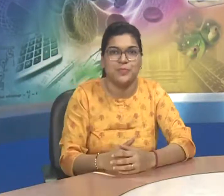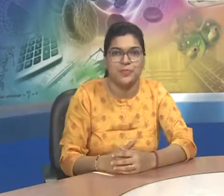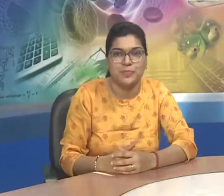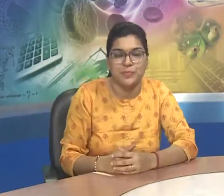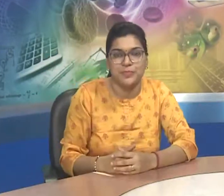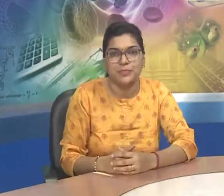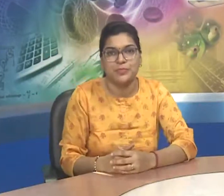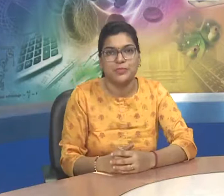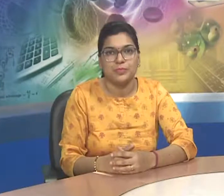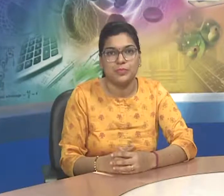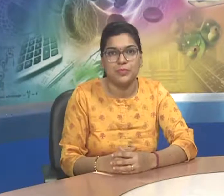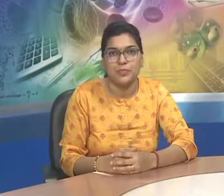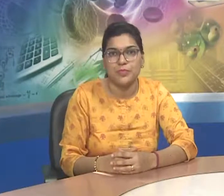dash.